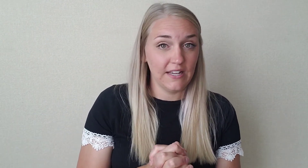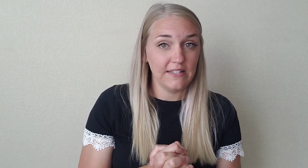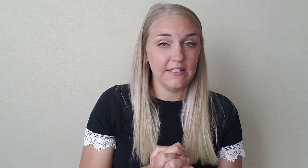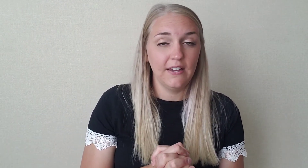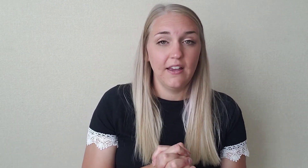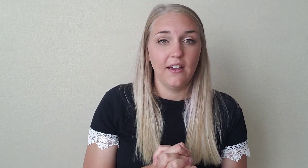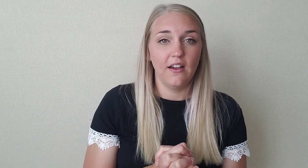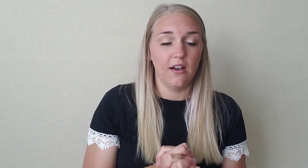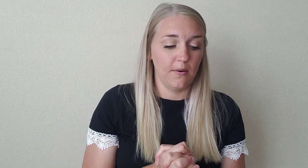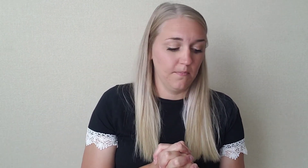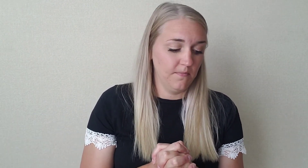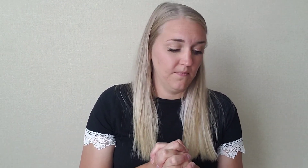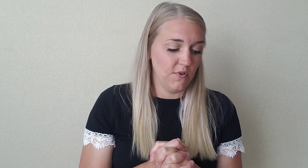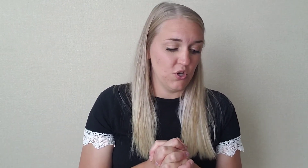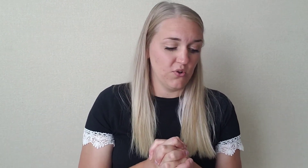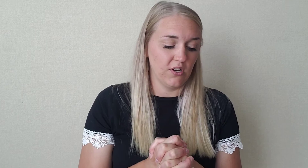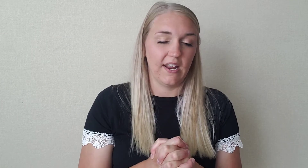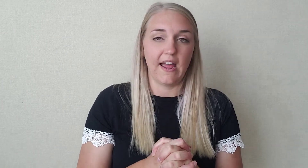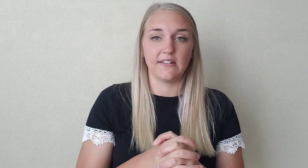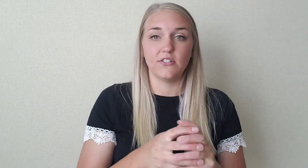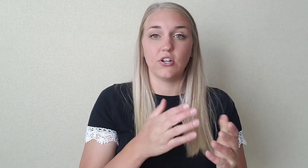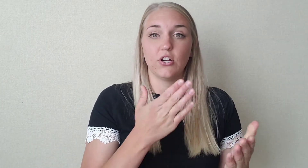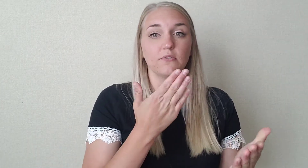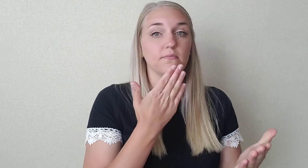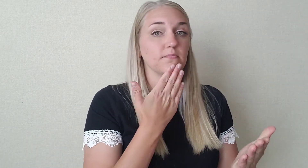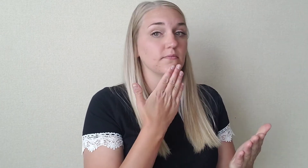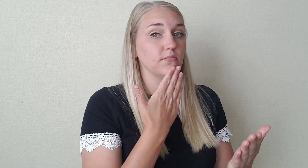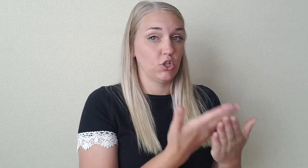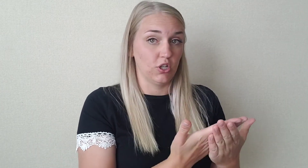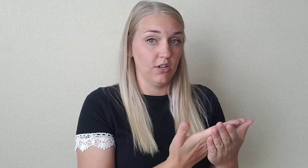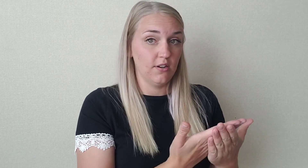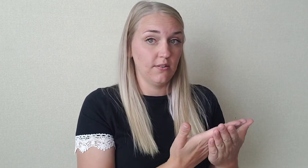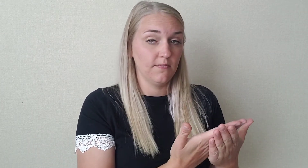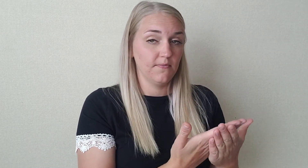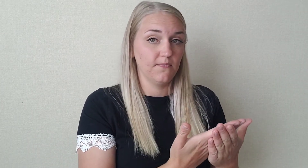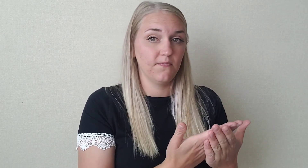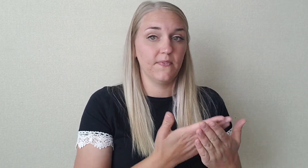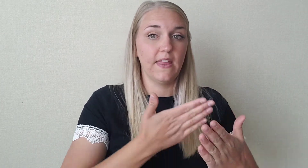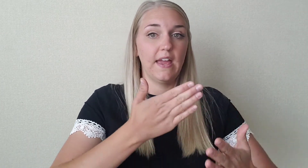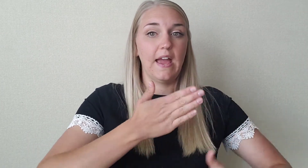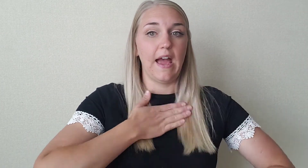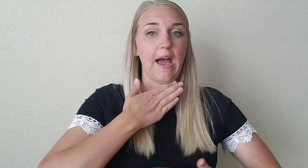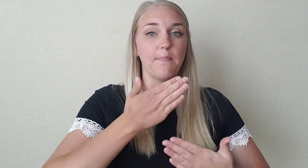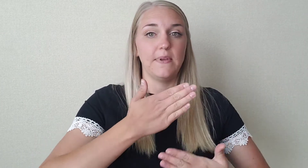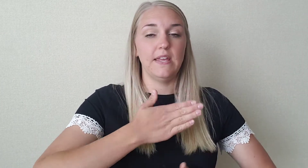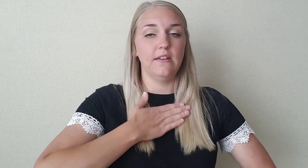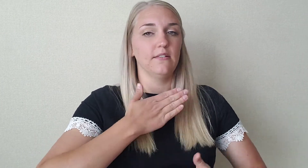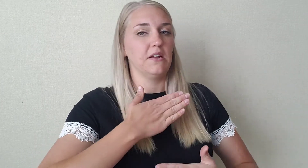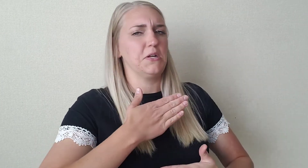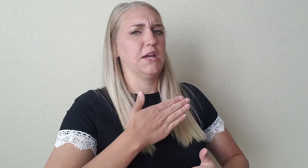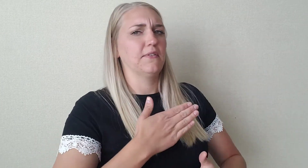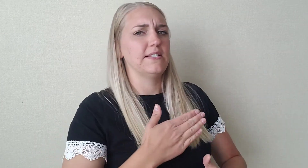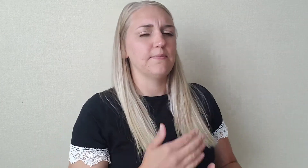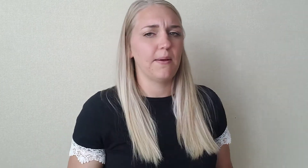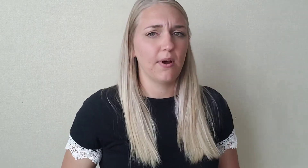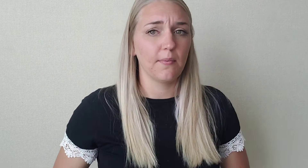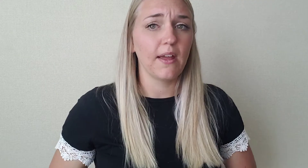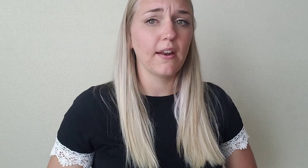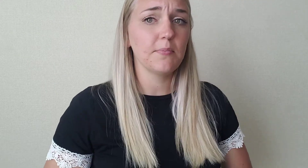list. You could answer good, happy. You can't really see my bottom hand, but